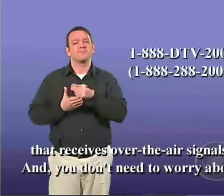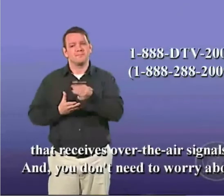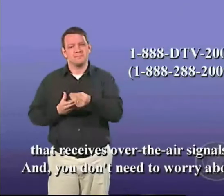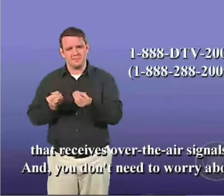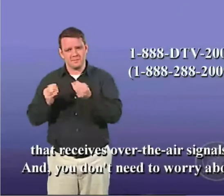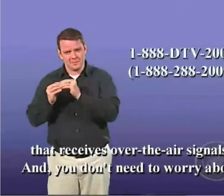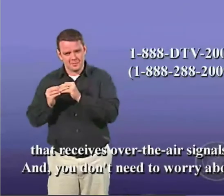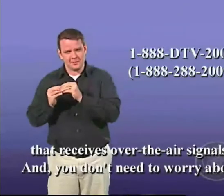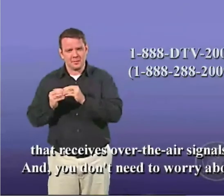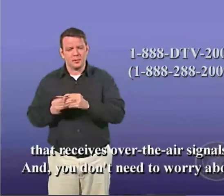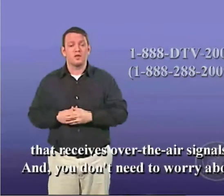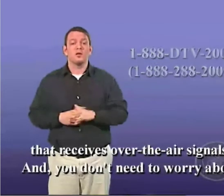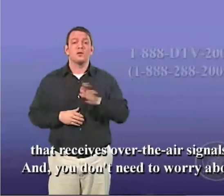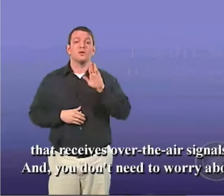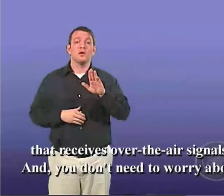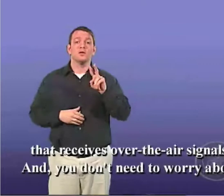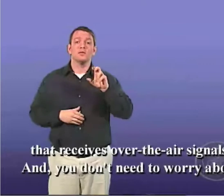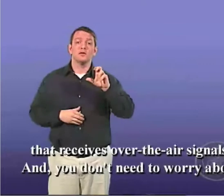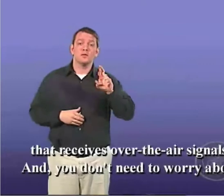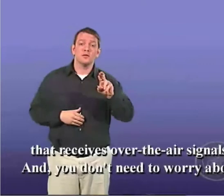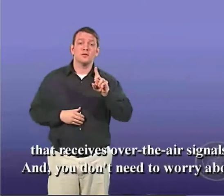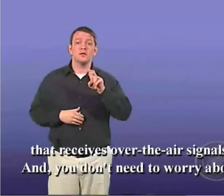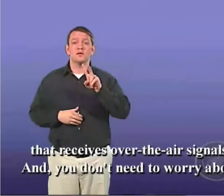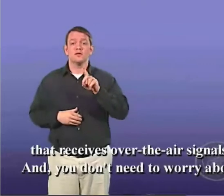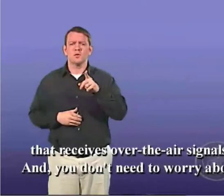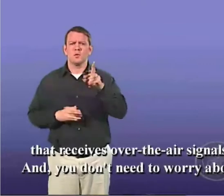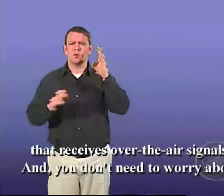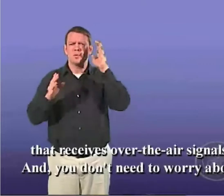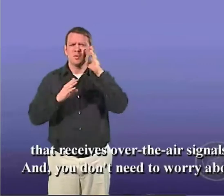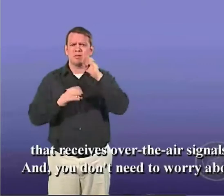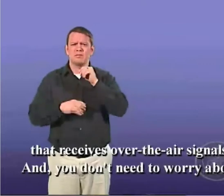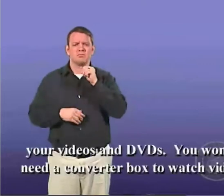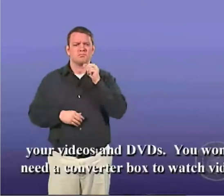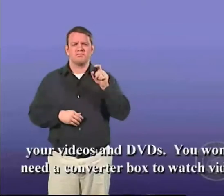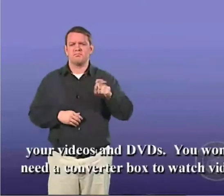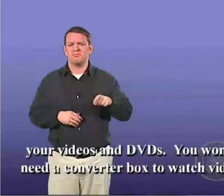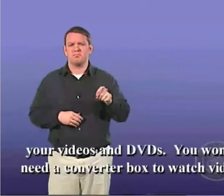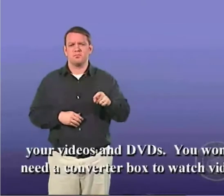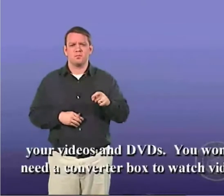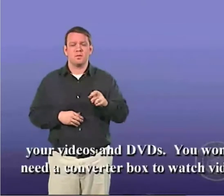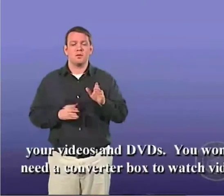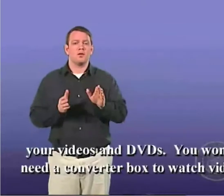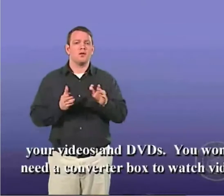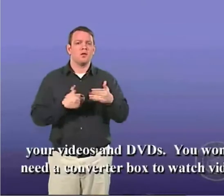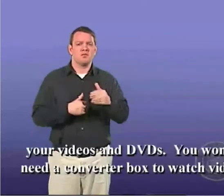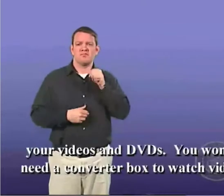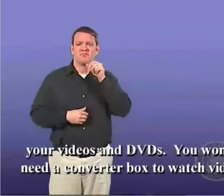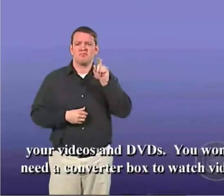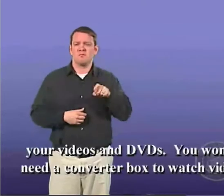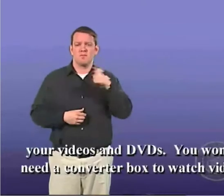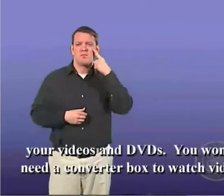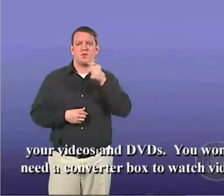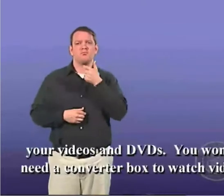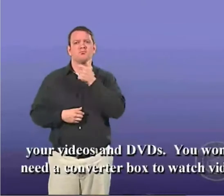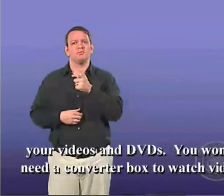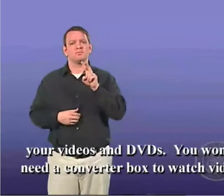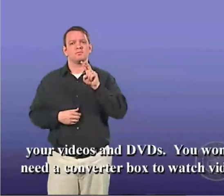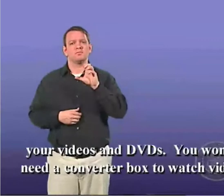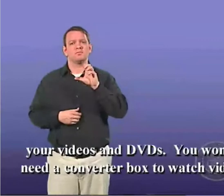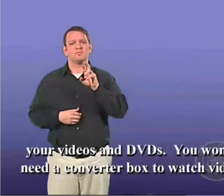signals. And you don't need to worry about your videos and DVDs. You won't need a converter box